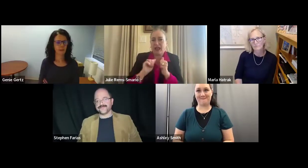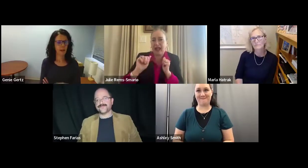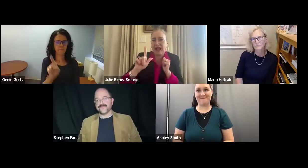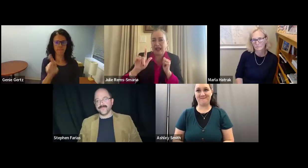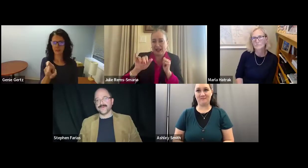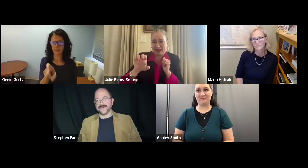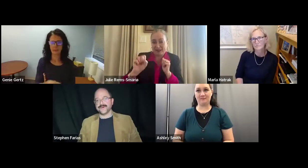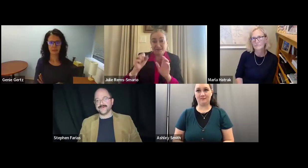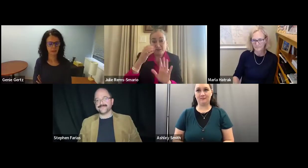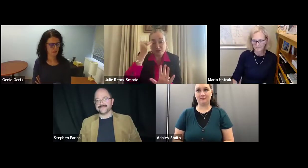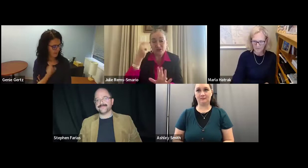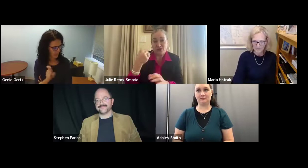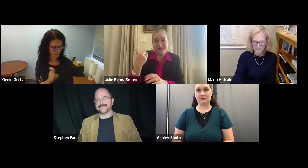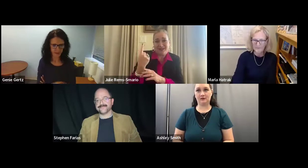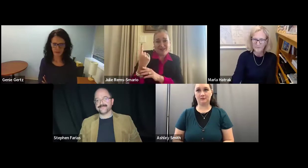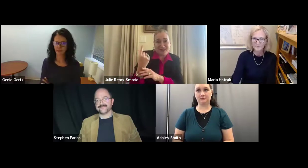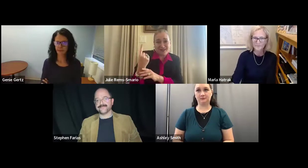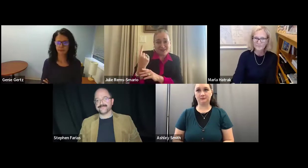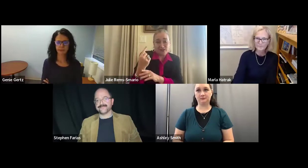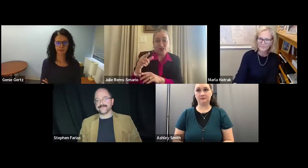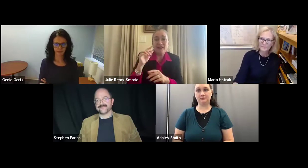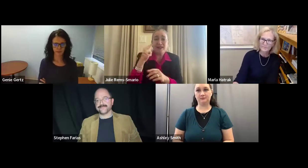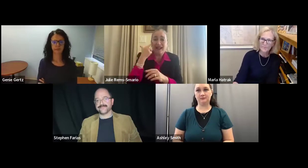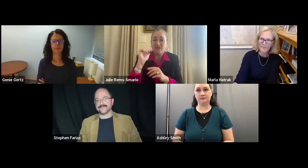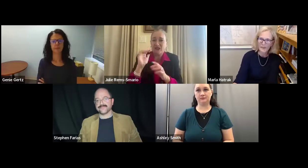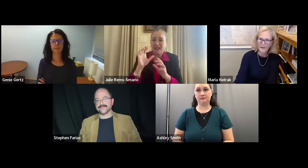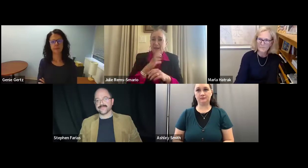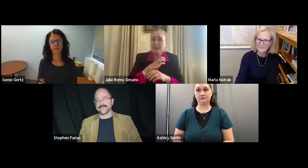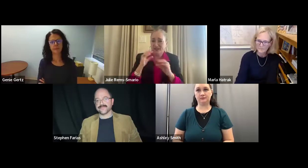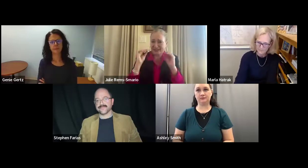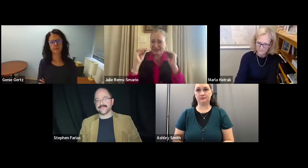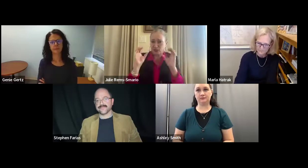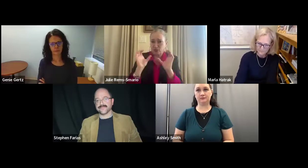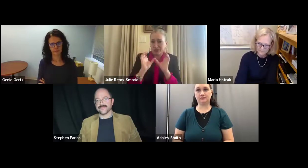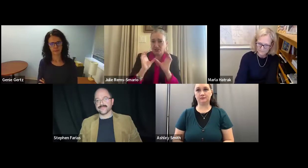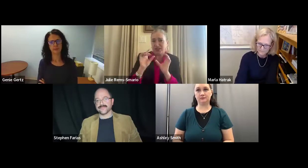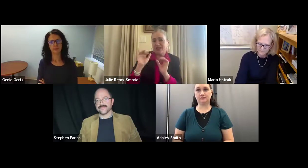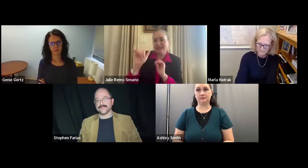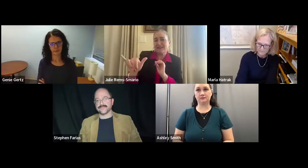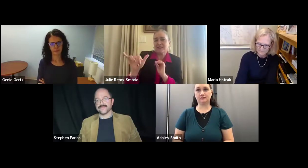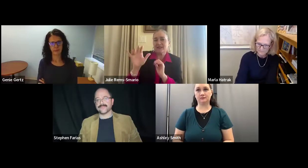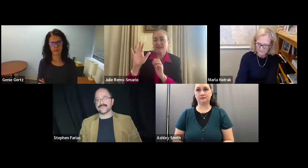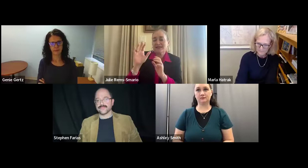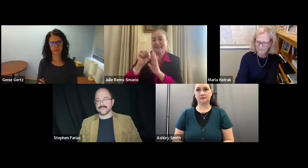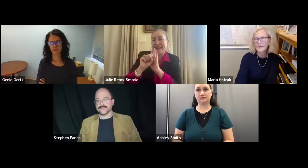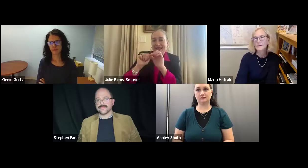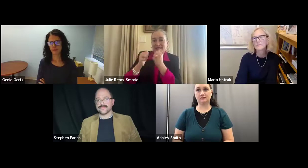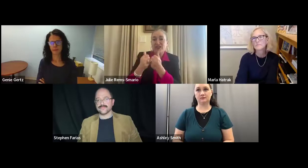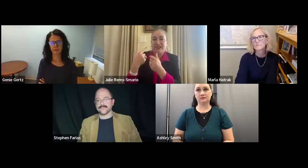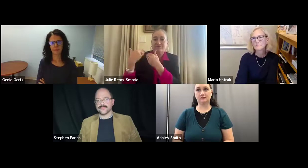be done collectively Right. with our allies within the community. Last year, the California Commission for Accreditation,